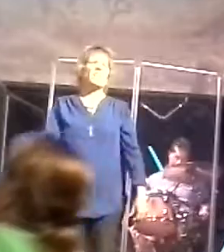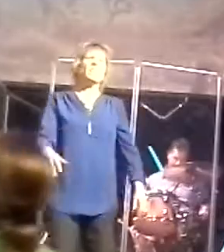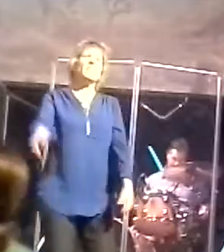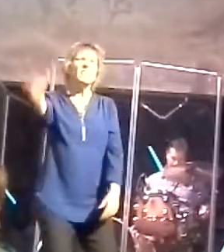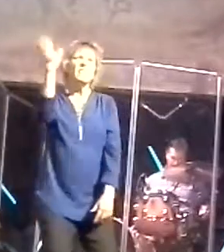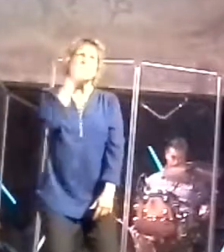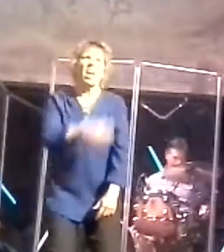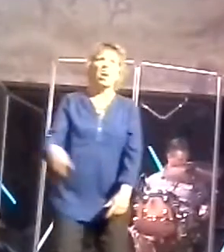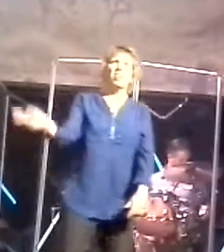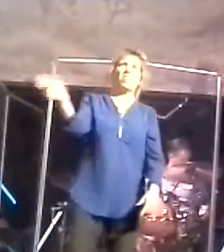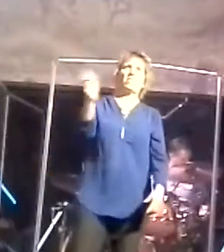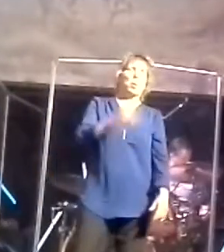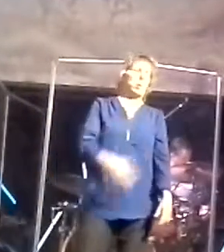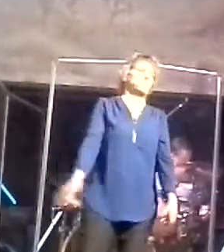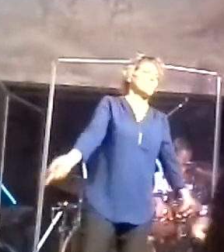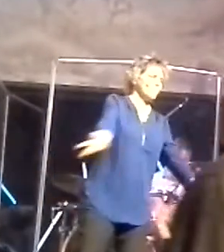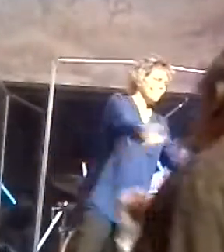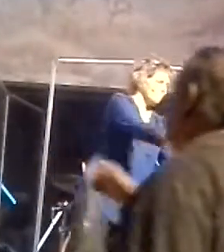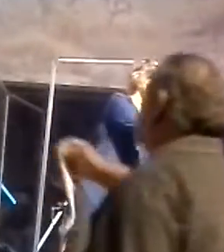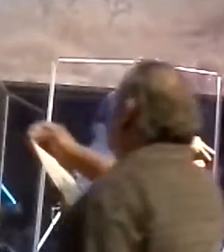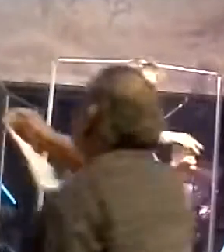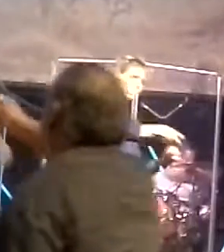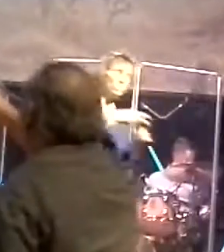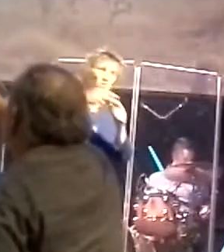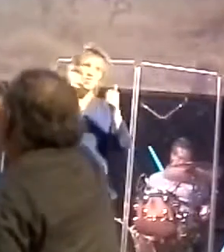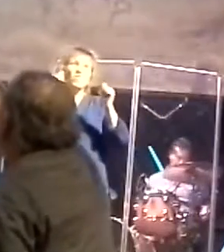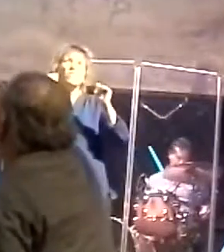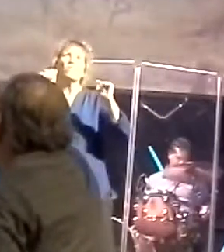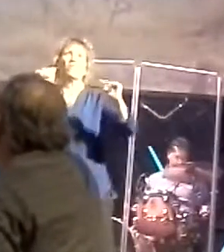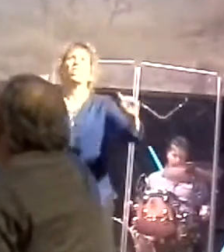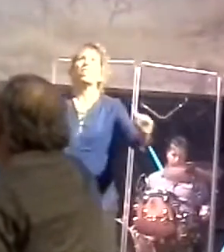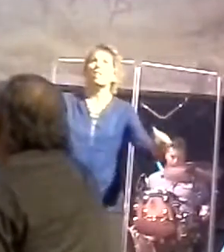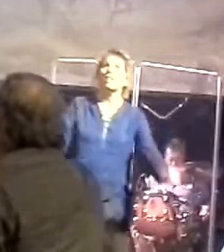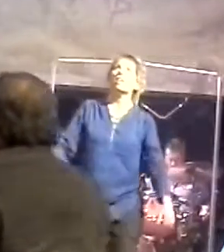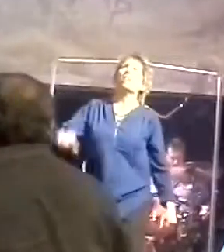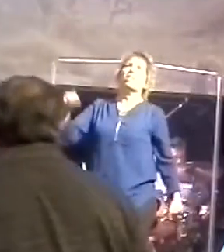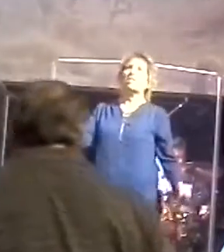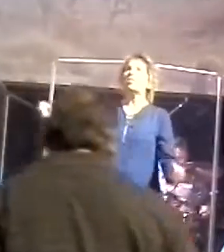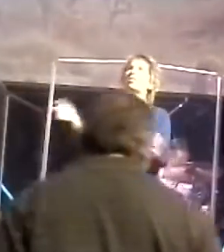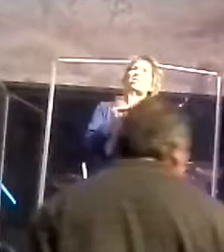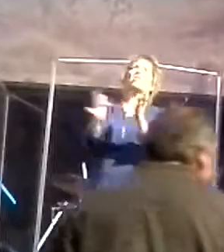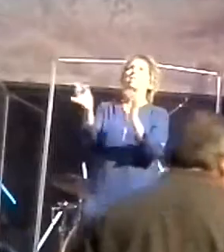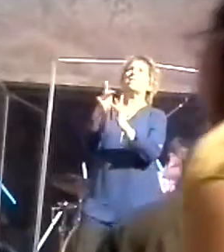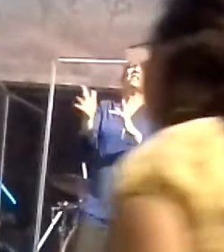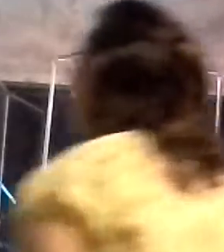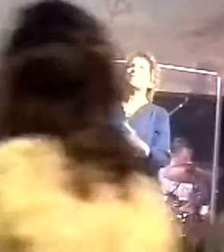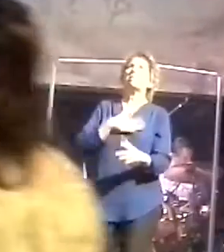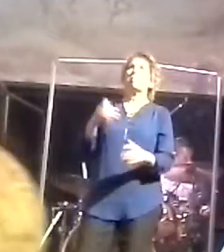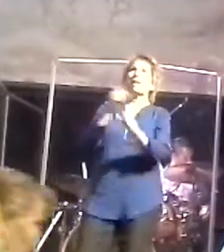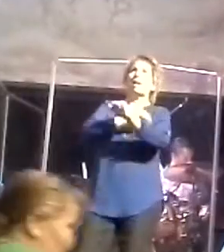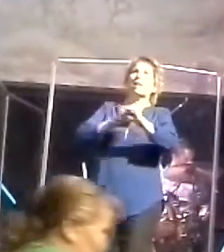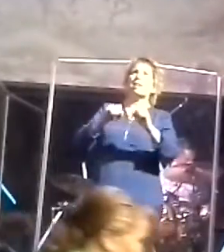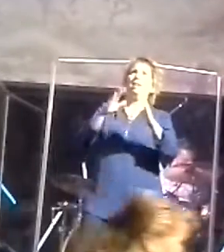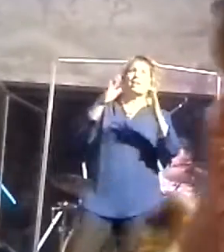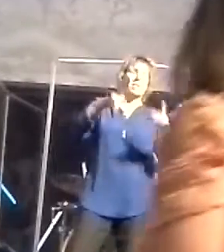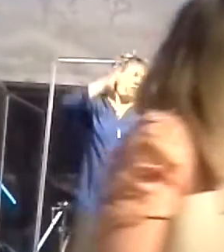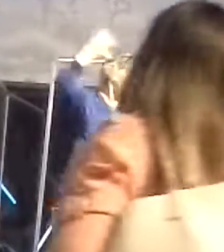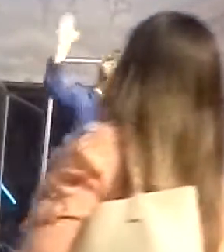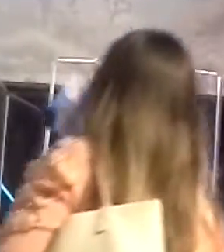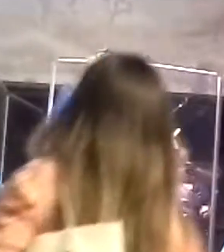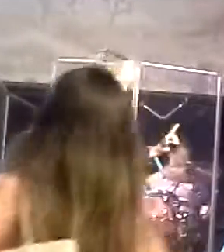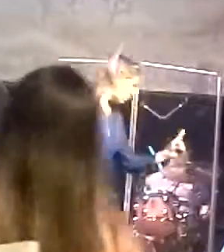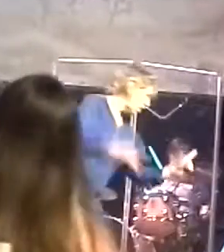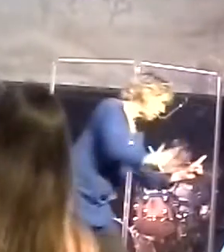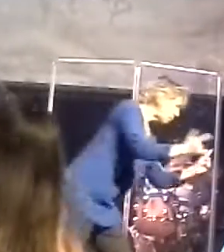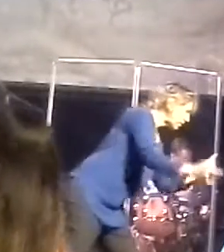rubber and comes in my head. And love is my fear, making